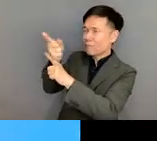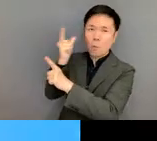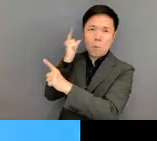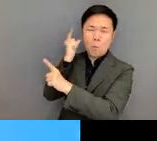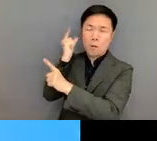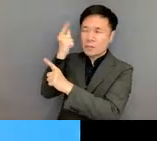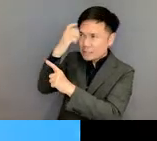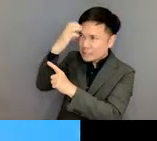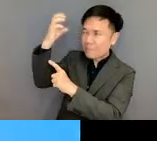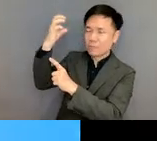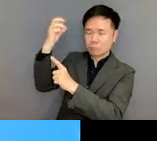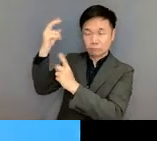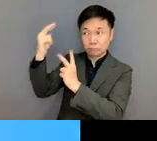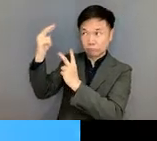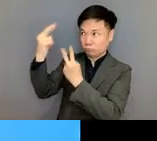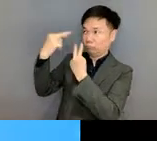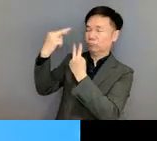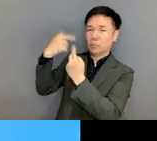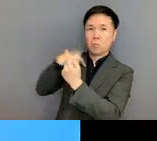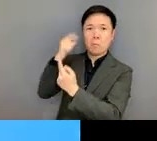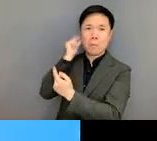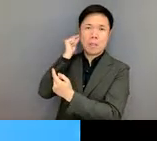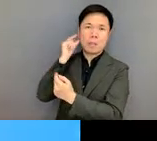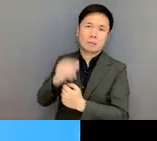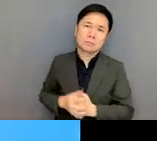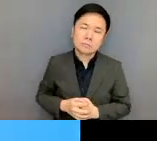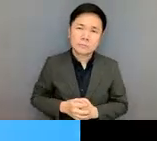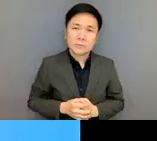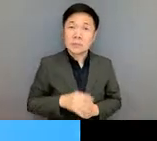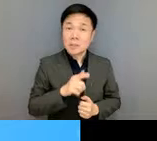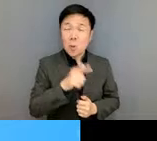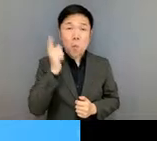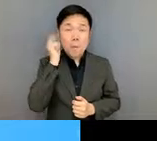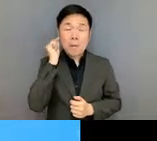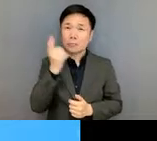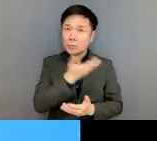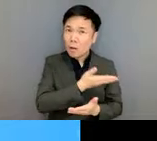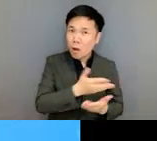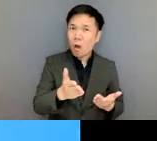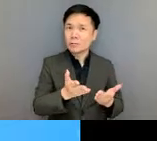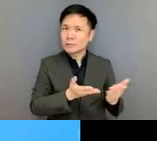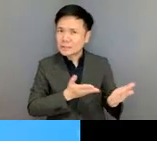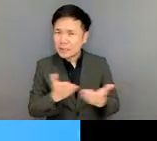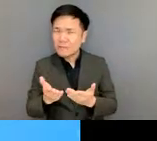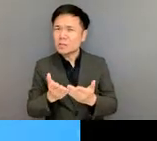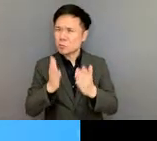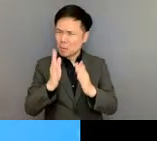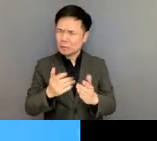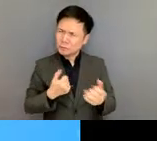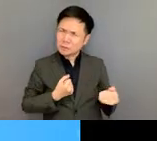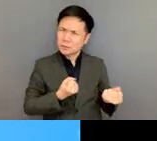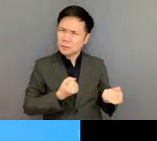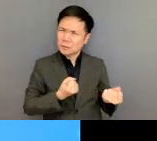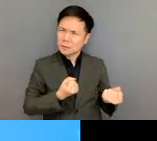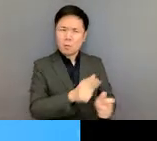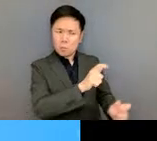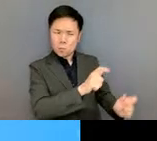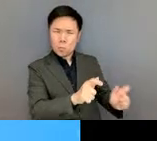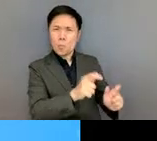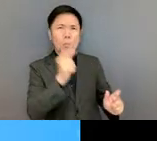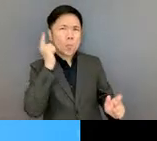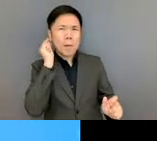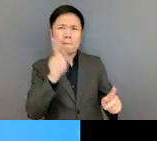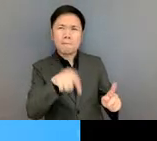Women-led businesses and service providers must be supported. And